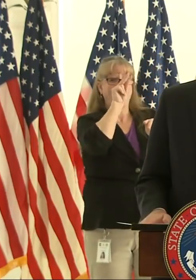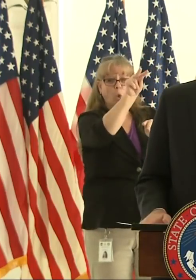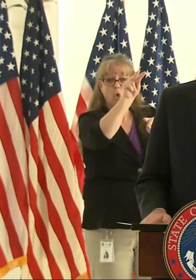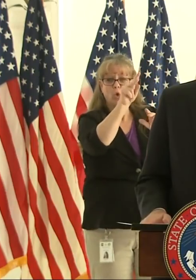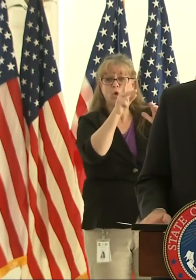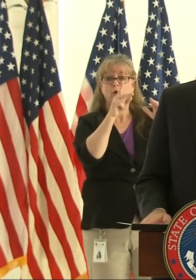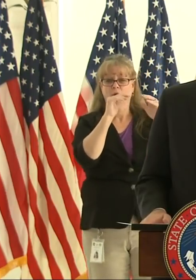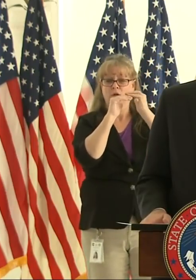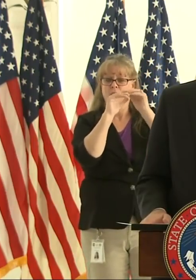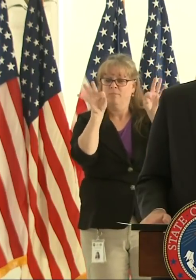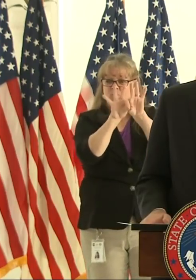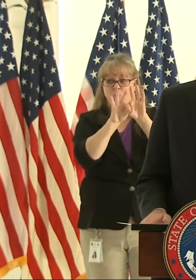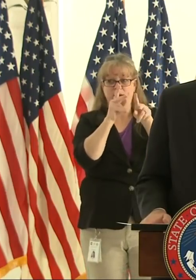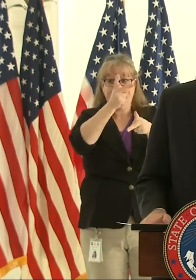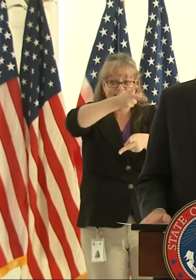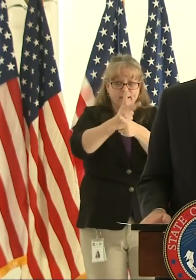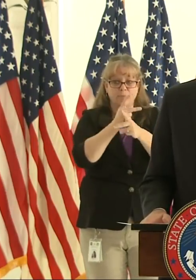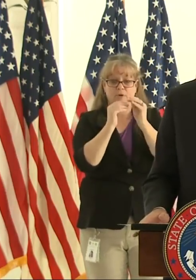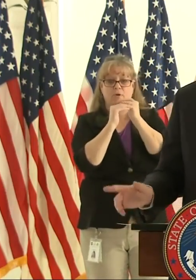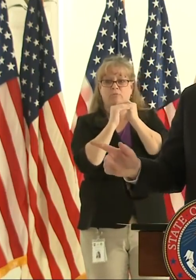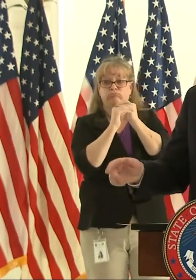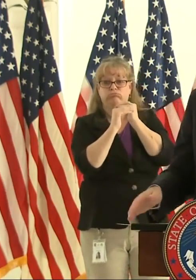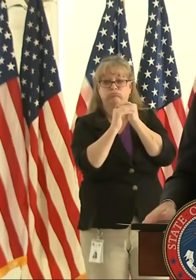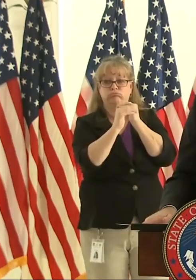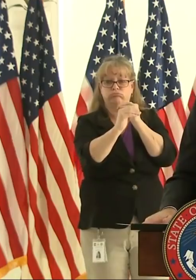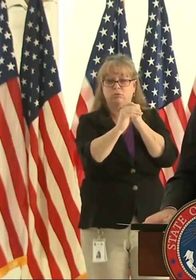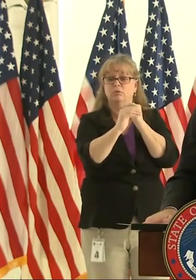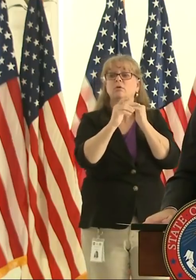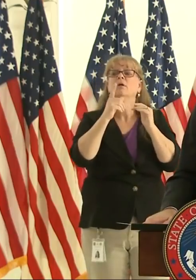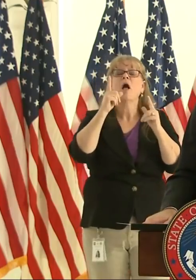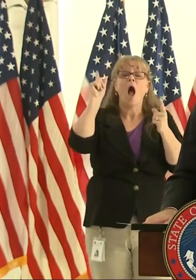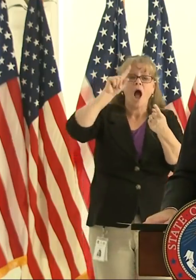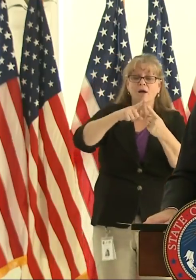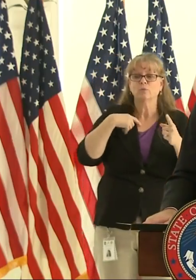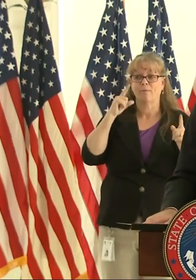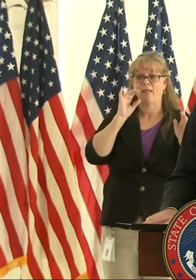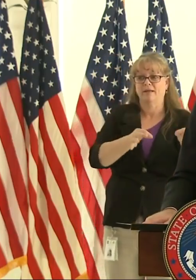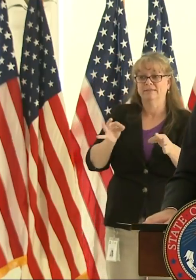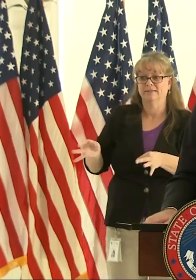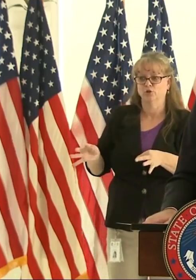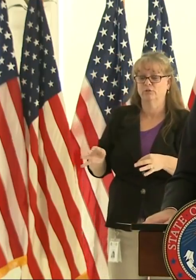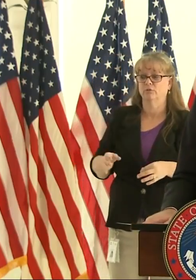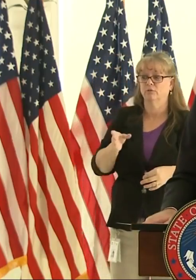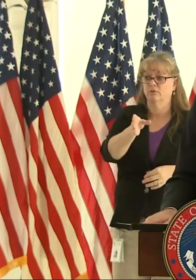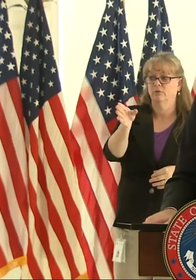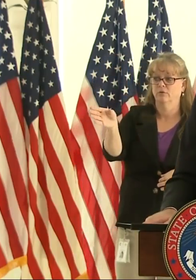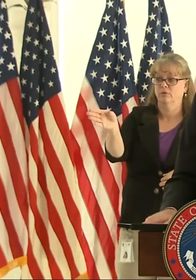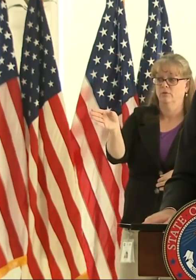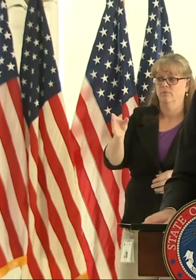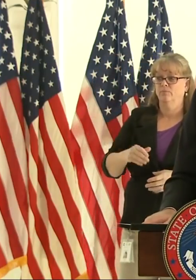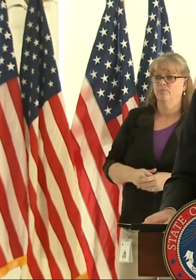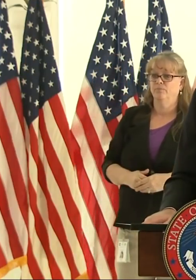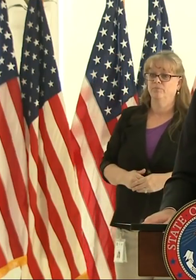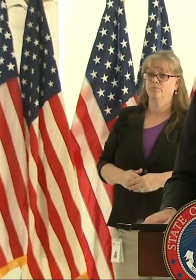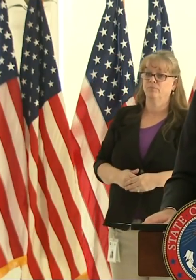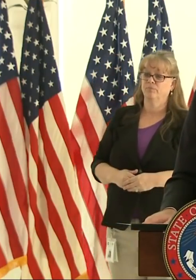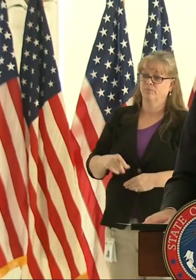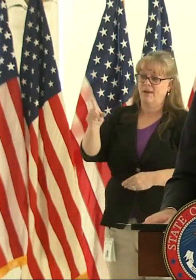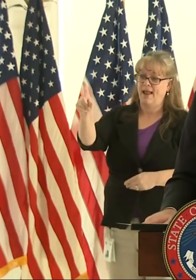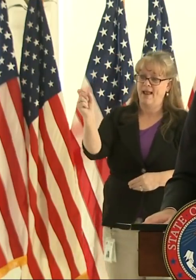by our decisions in real time in the weeks ahead. Governor, can you go through some of these bits a little bit closer? So the stay-at-home order is definitely